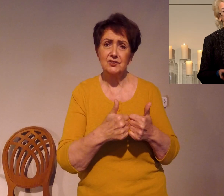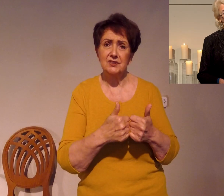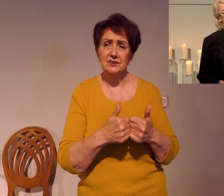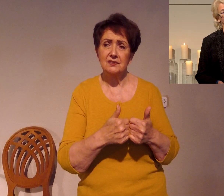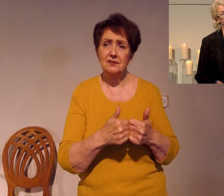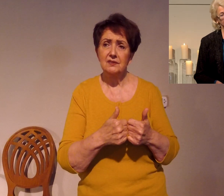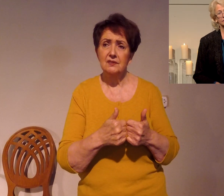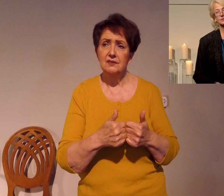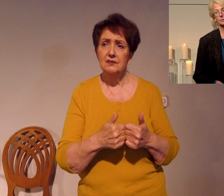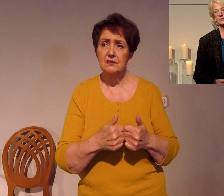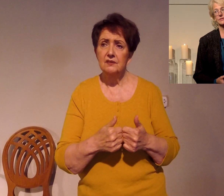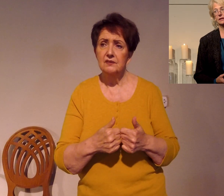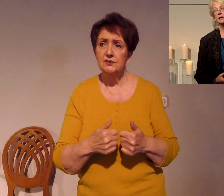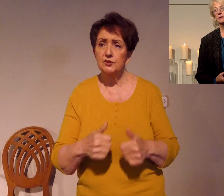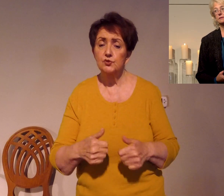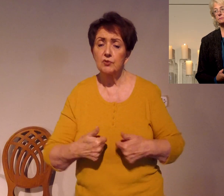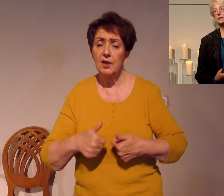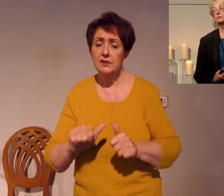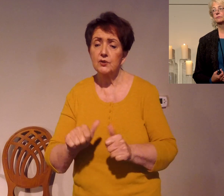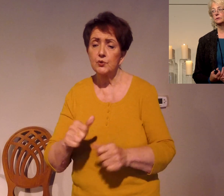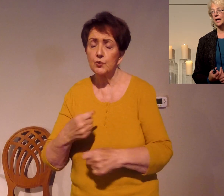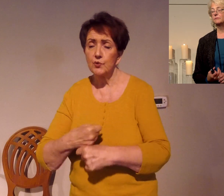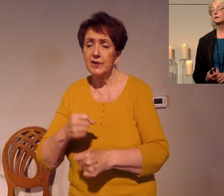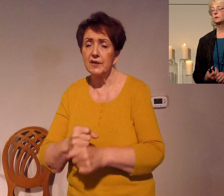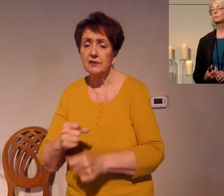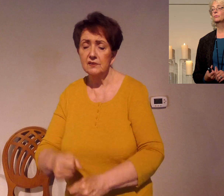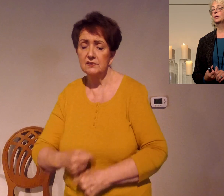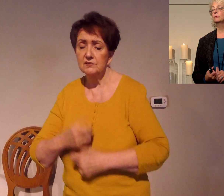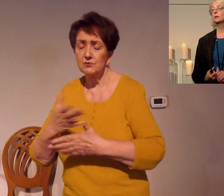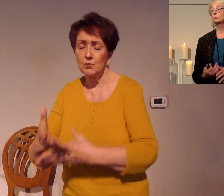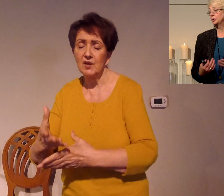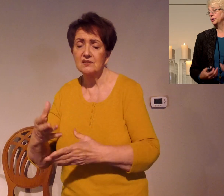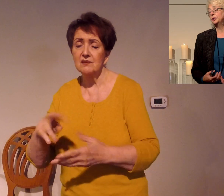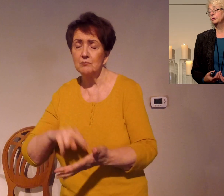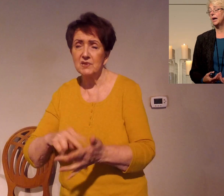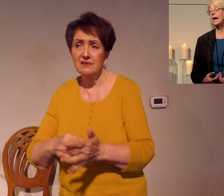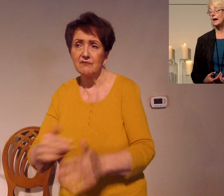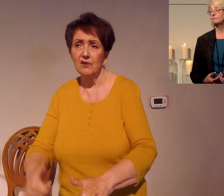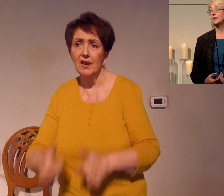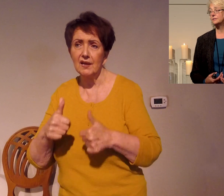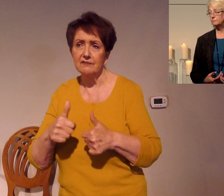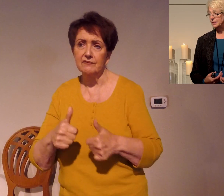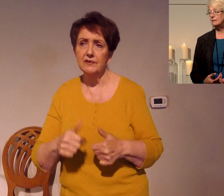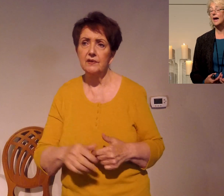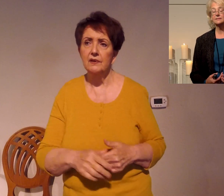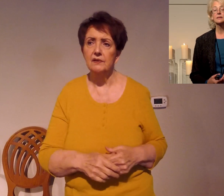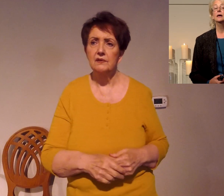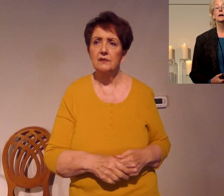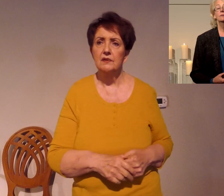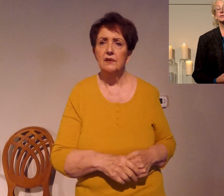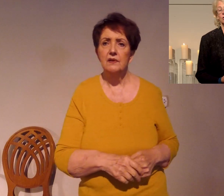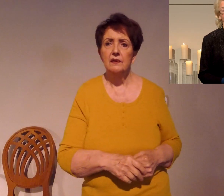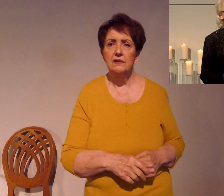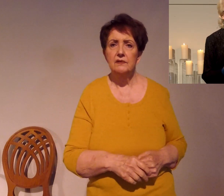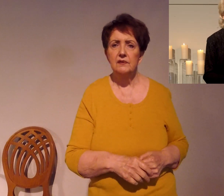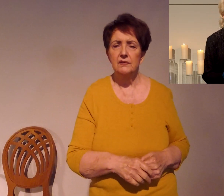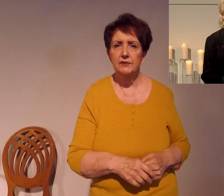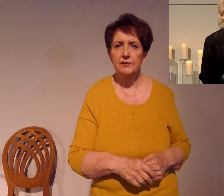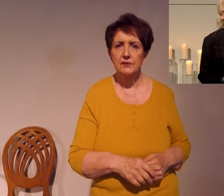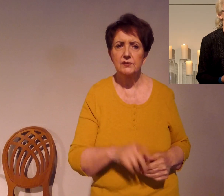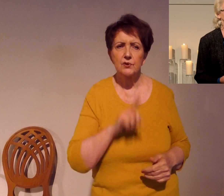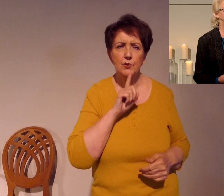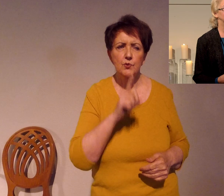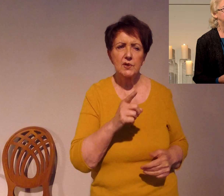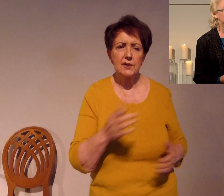then be about creating and expressing the meaningful life that we're here to have and to be. So I really